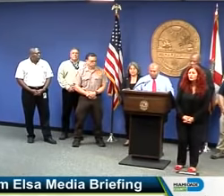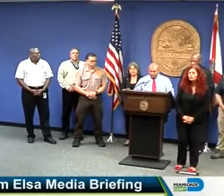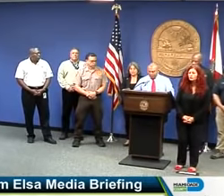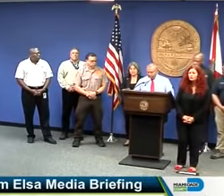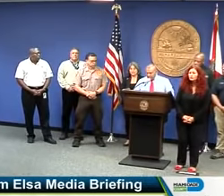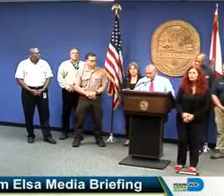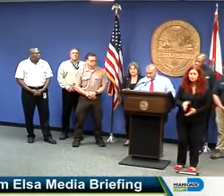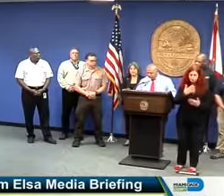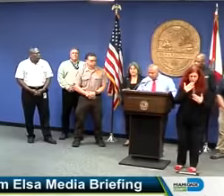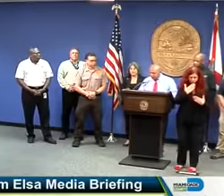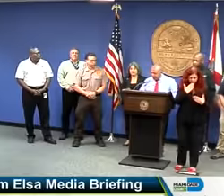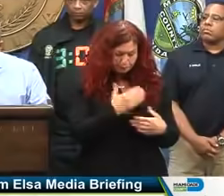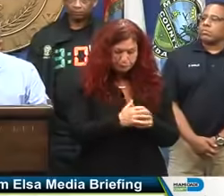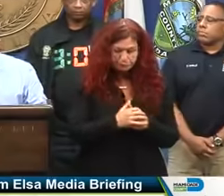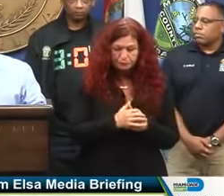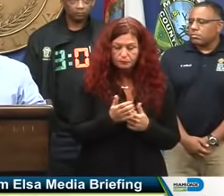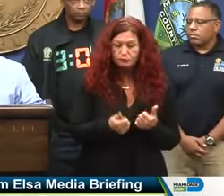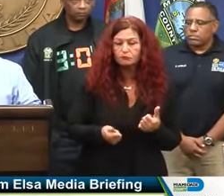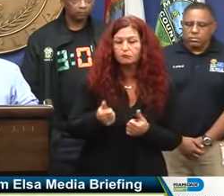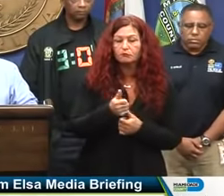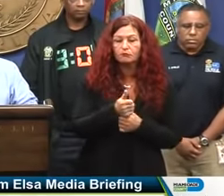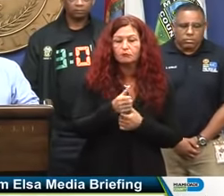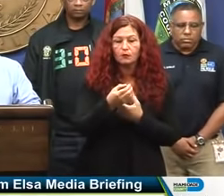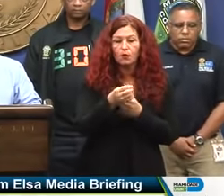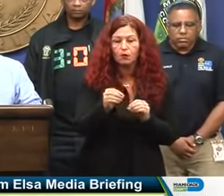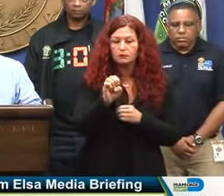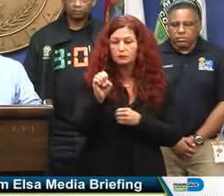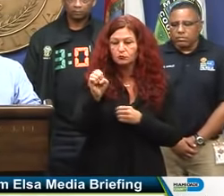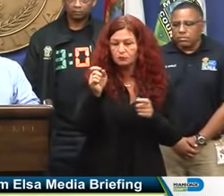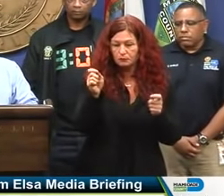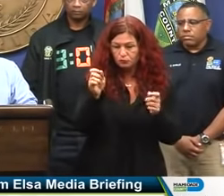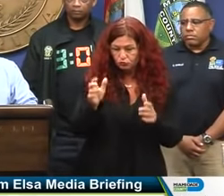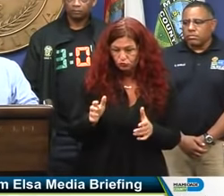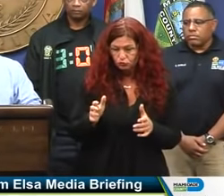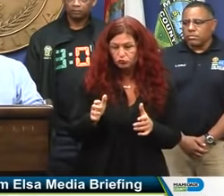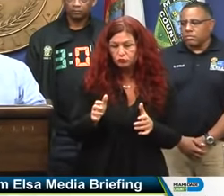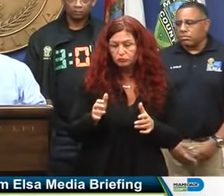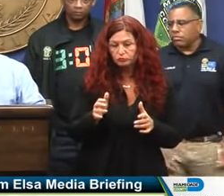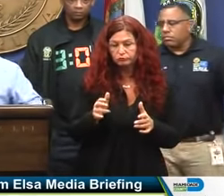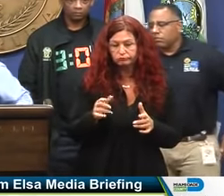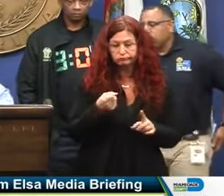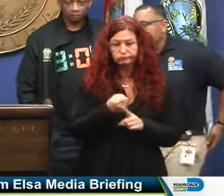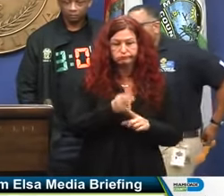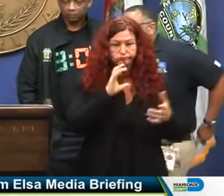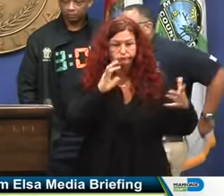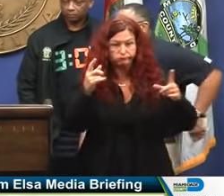Thank you, Mr. Moyeda. Division Director for Office of Emergency Management, Deputy Incident Commander Charles Sorrell.